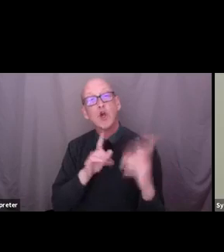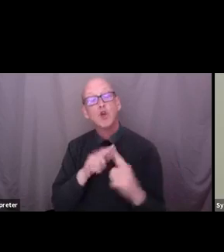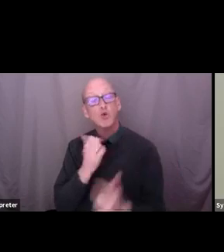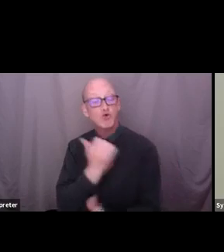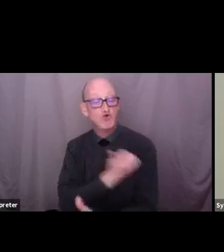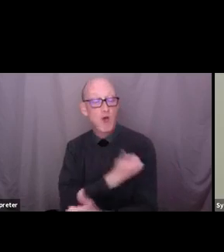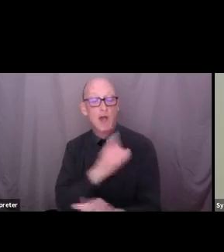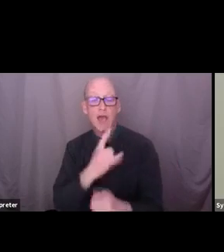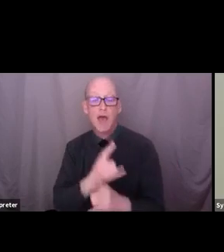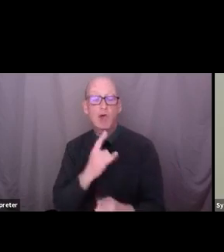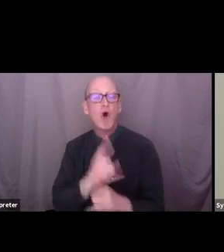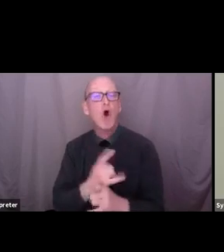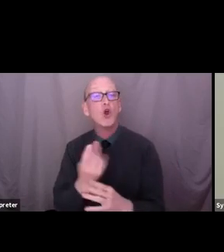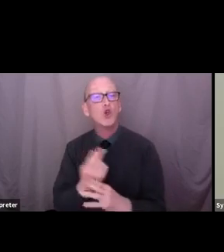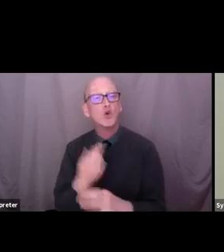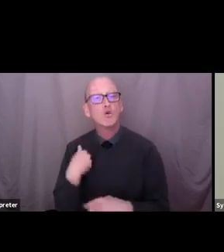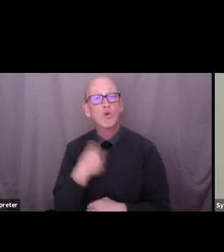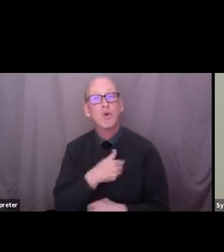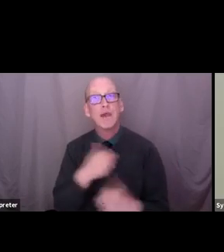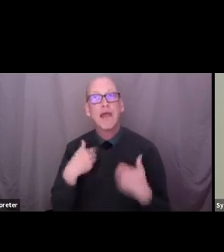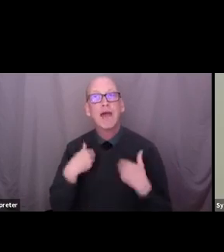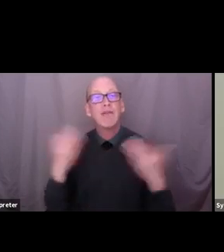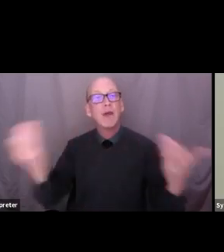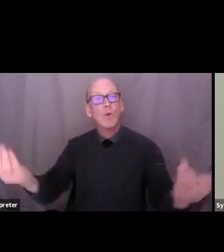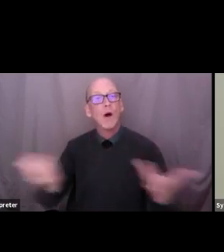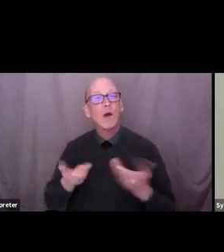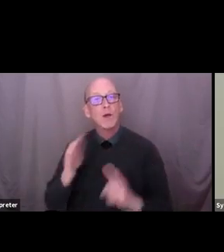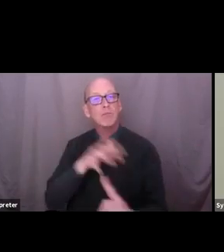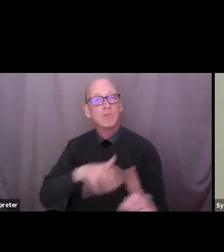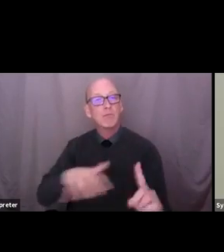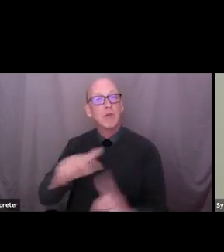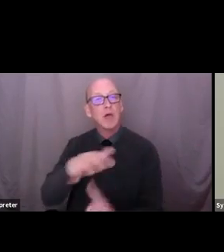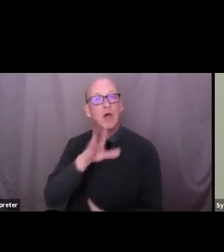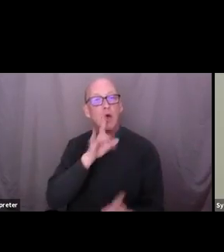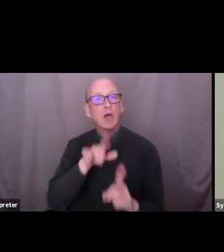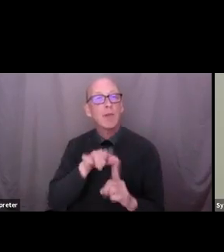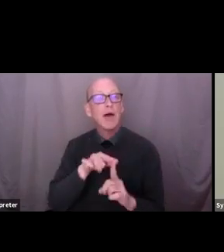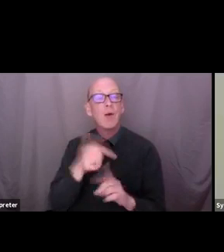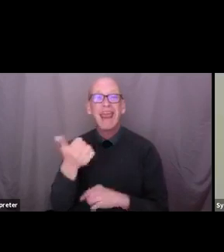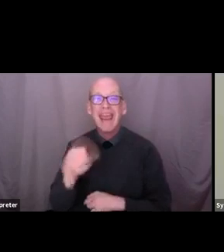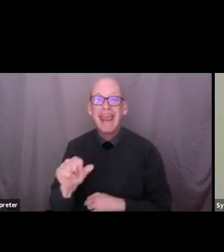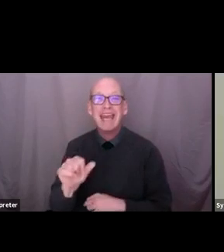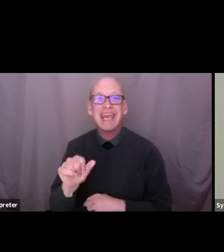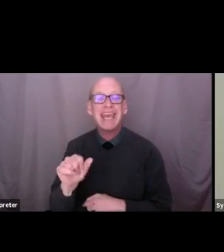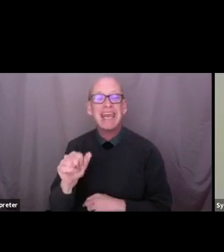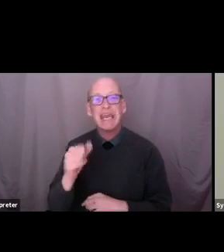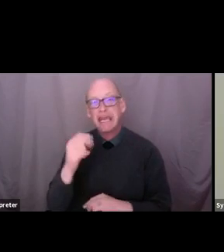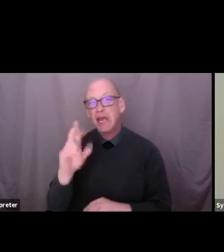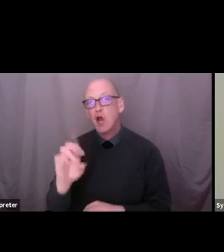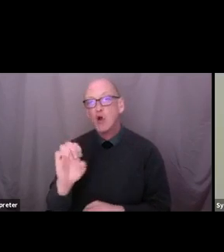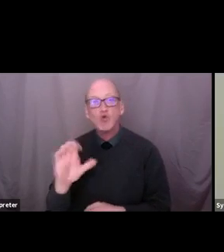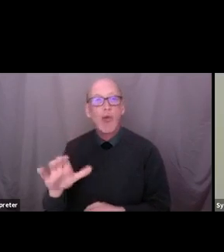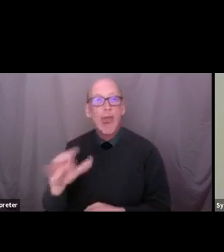So we create a pretty, welcoming environment to talk about any recreational